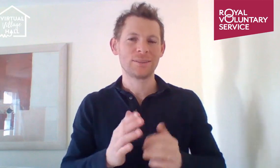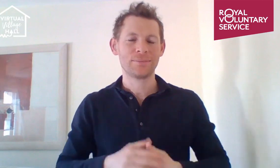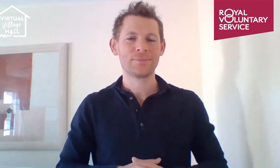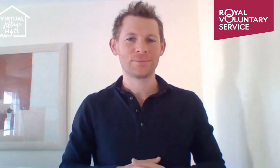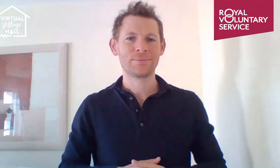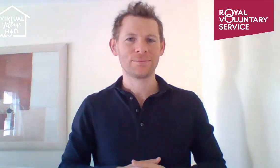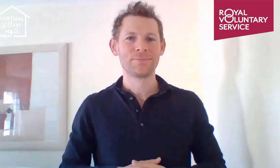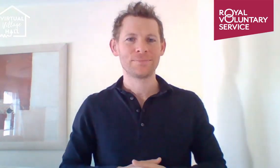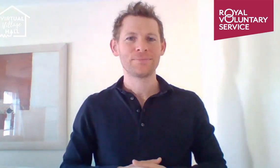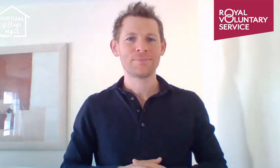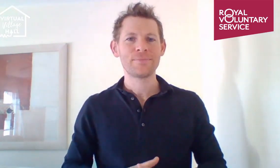RE,